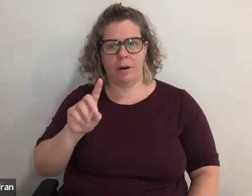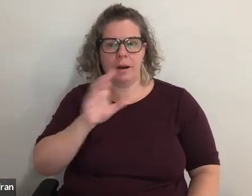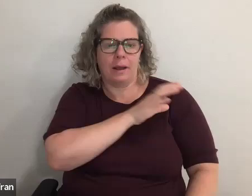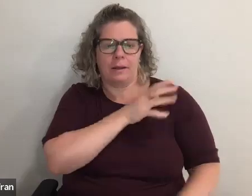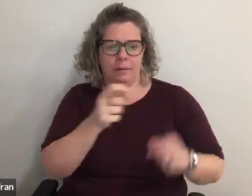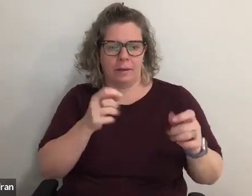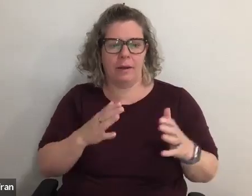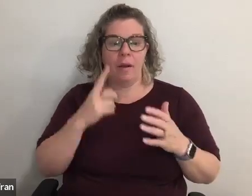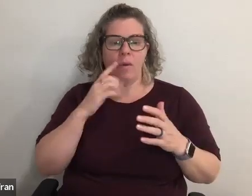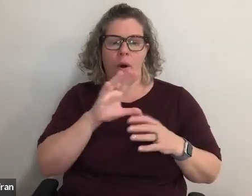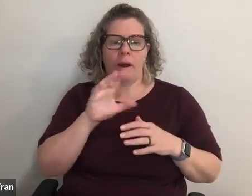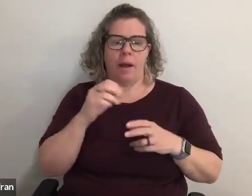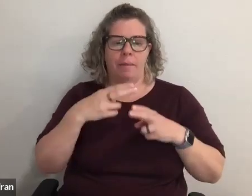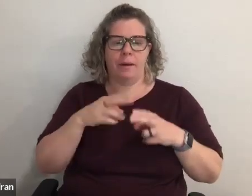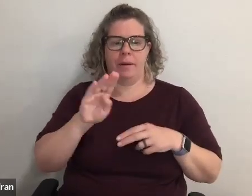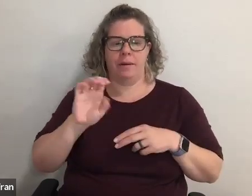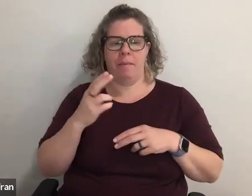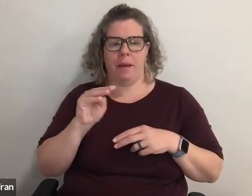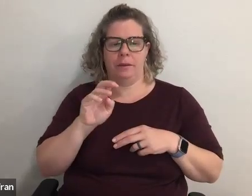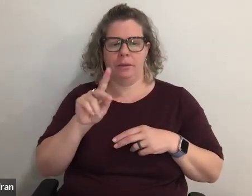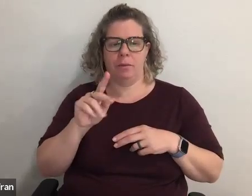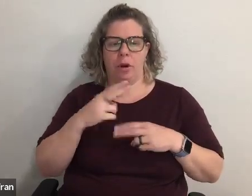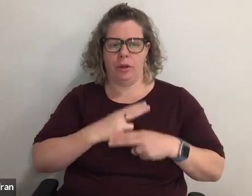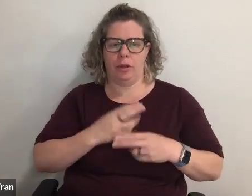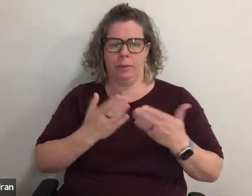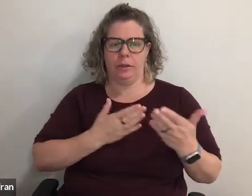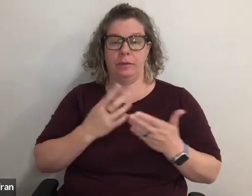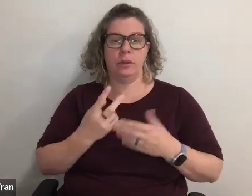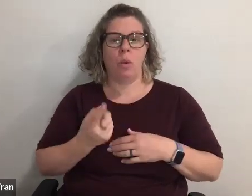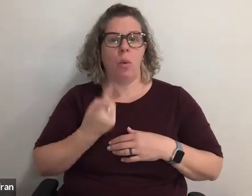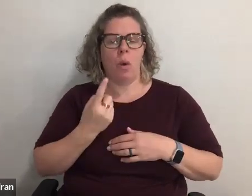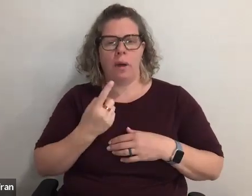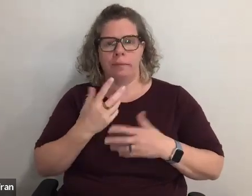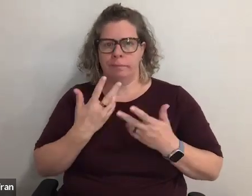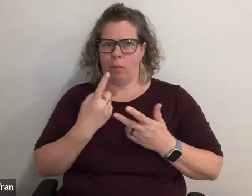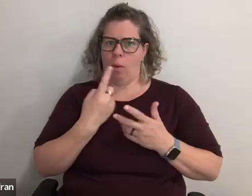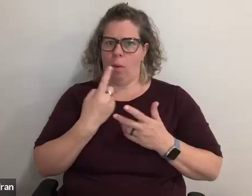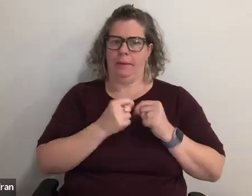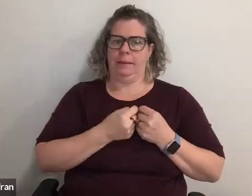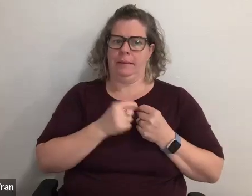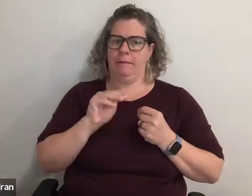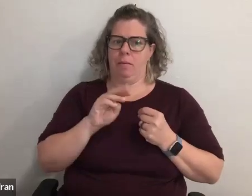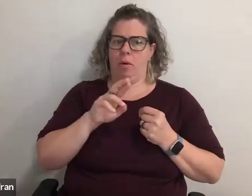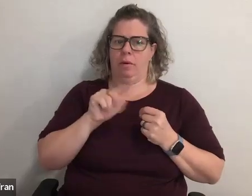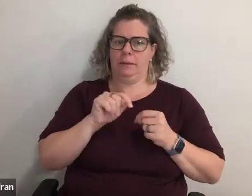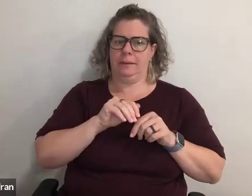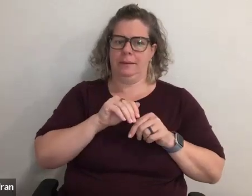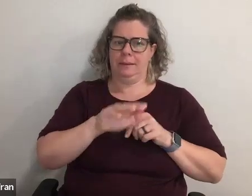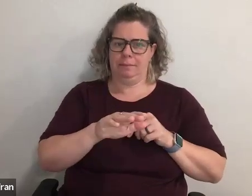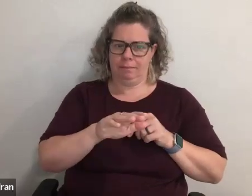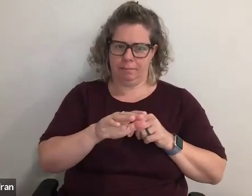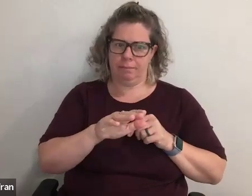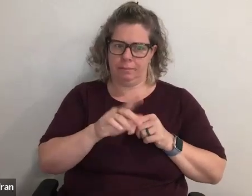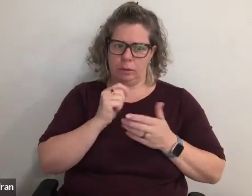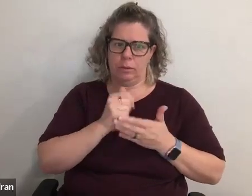Benchmark Human Services, which is one of the 2 mobile response teams awarded the contract for the state of Idaho.